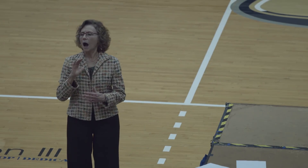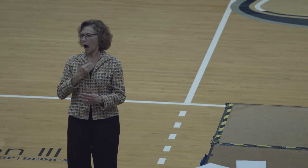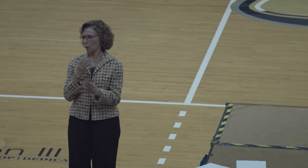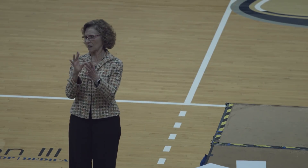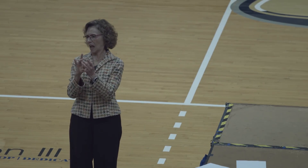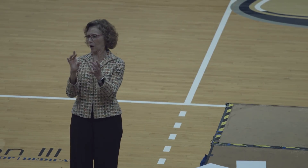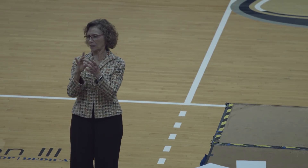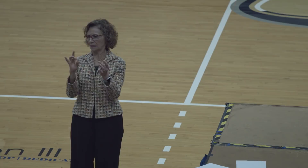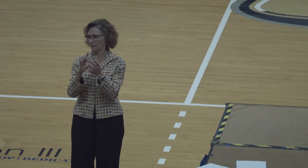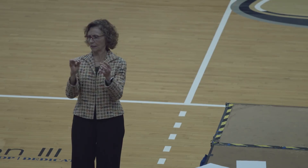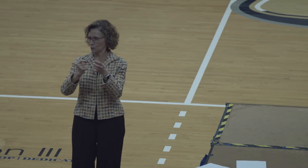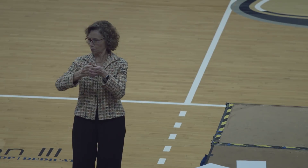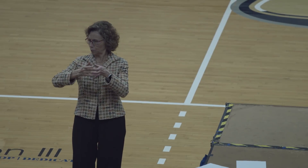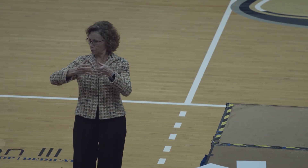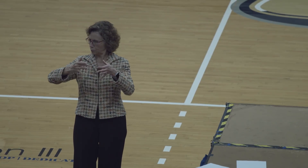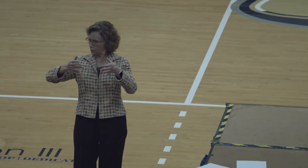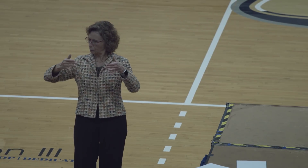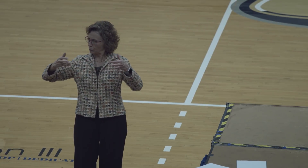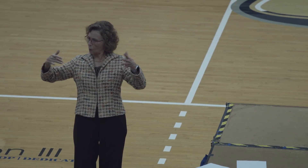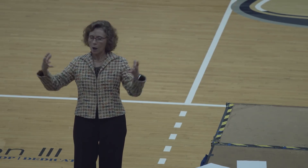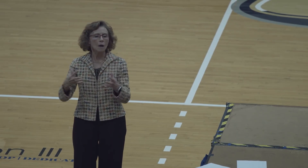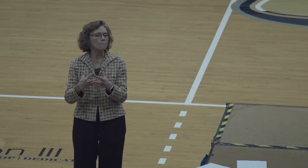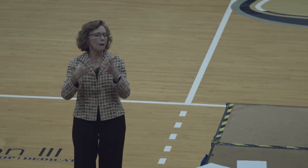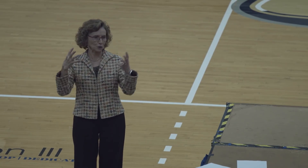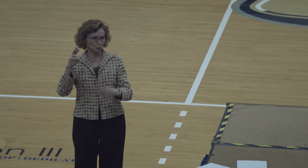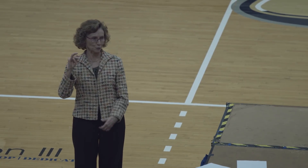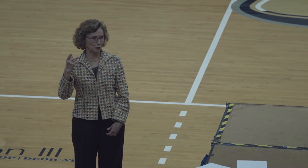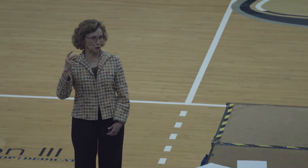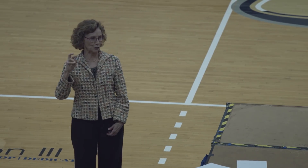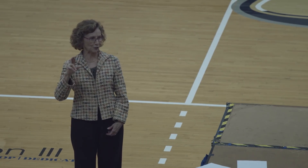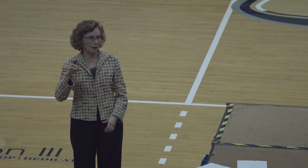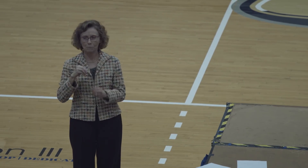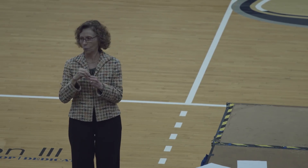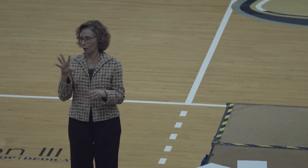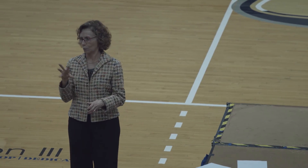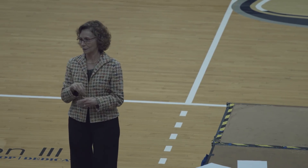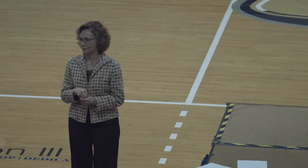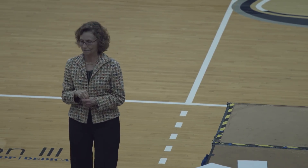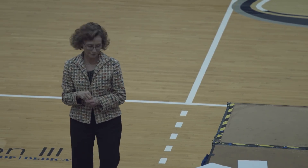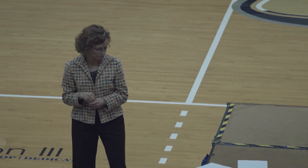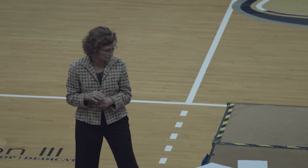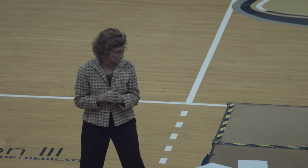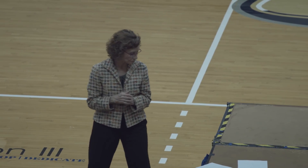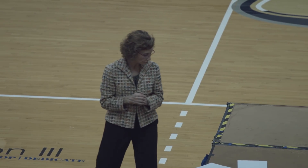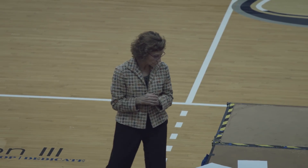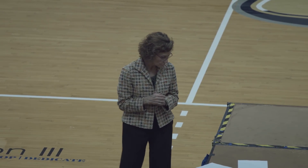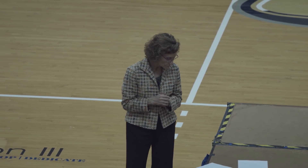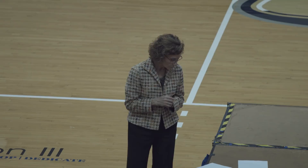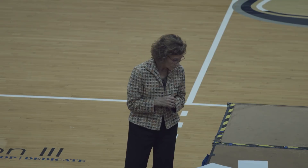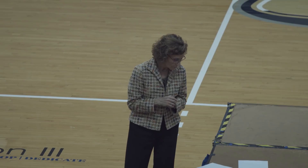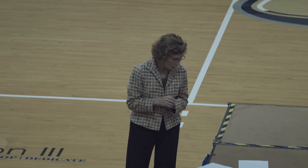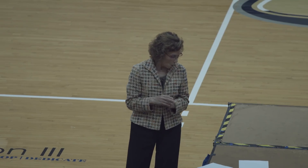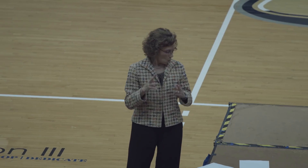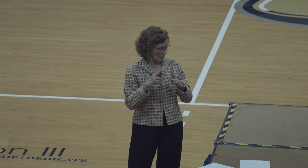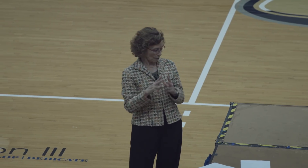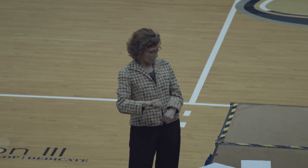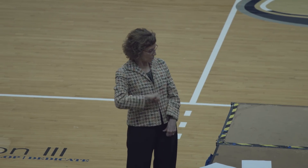DPN 50, that our narratives will be much richer and inclusive of